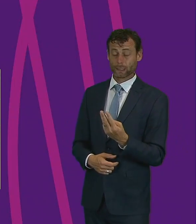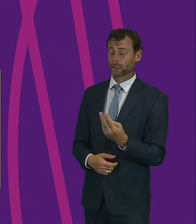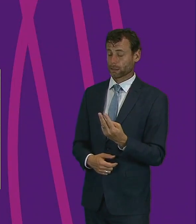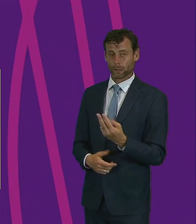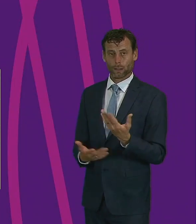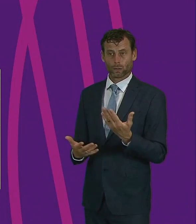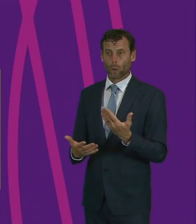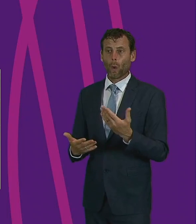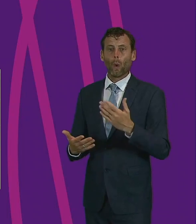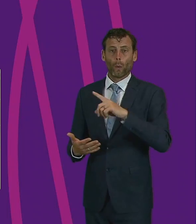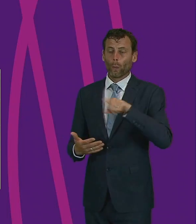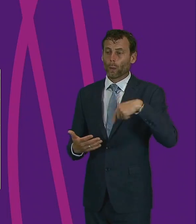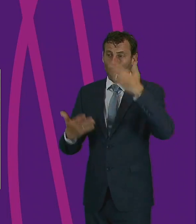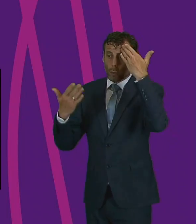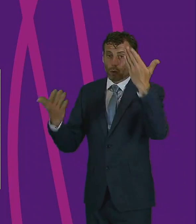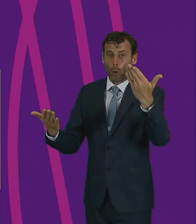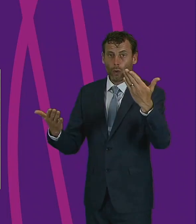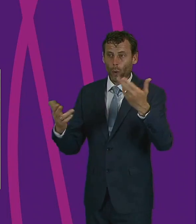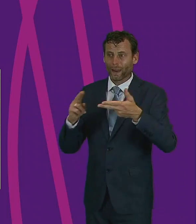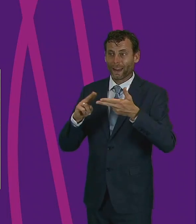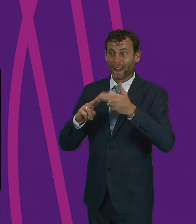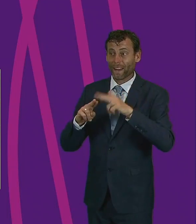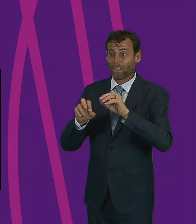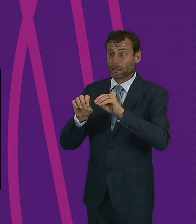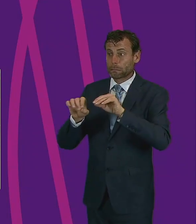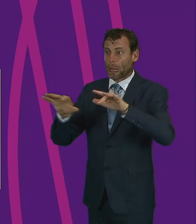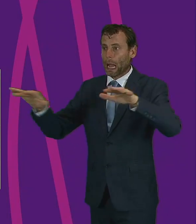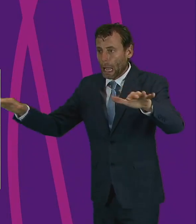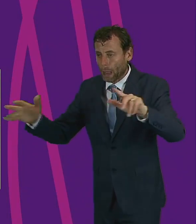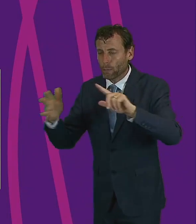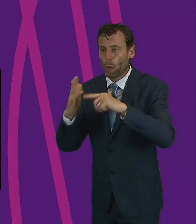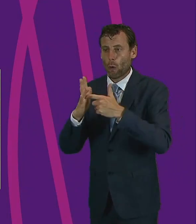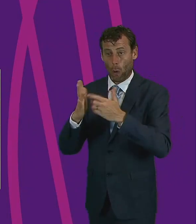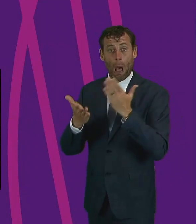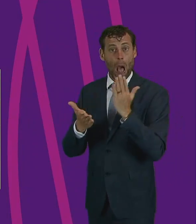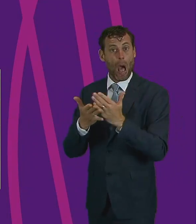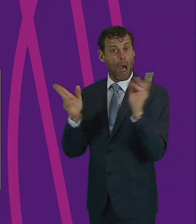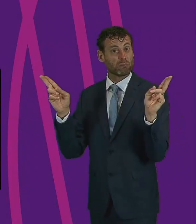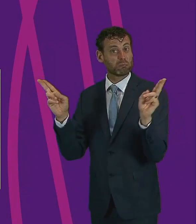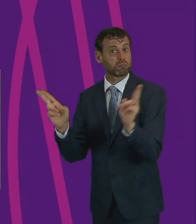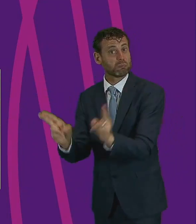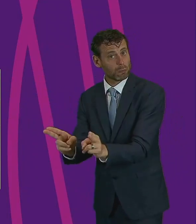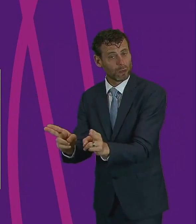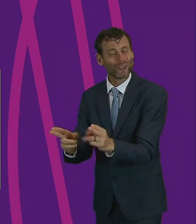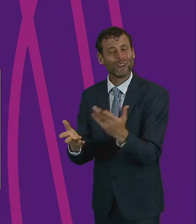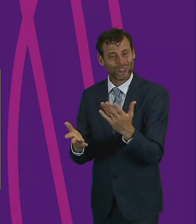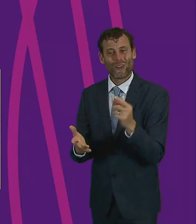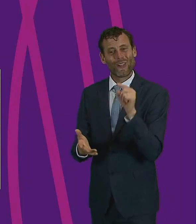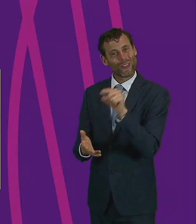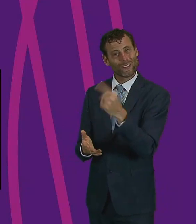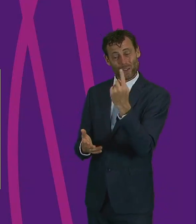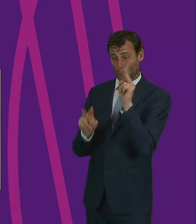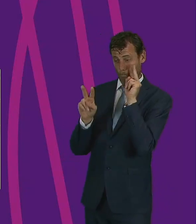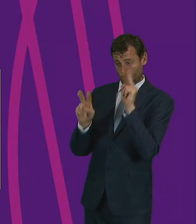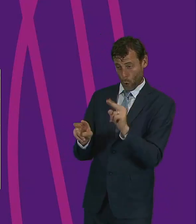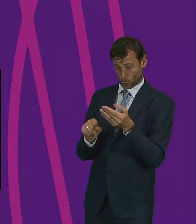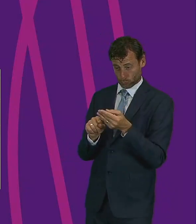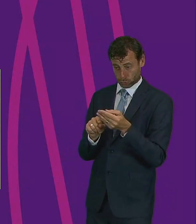restrictions. So we will start to remobilise the NHS, but I have to be clear that this will be no flick of the switch